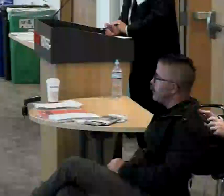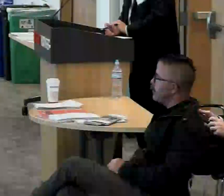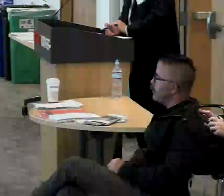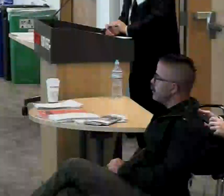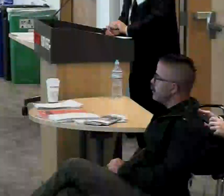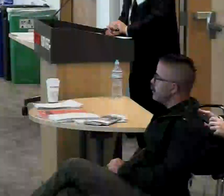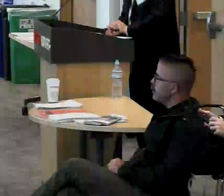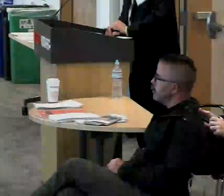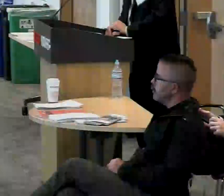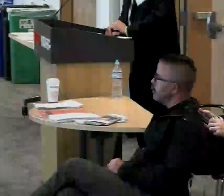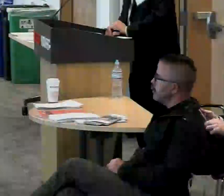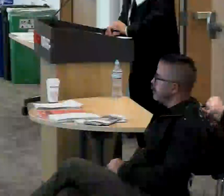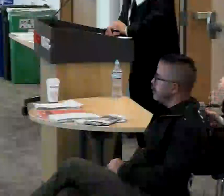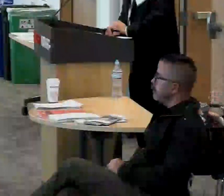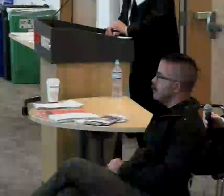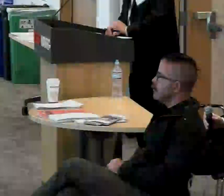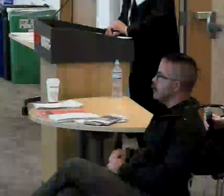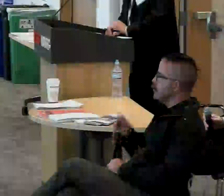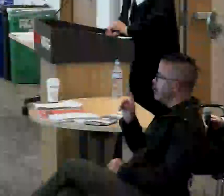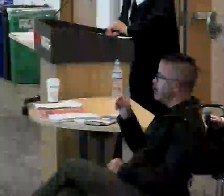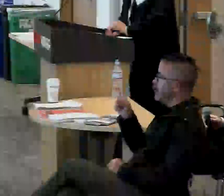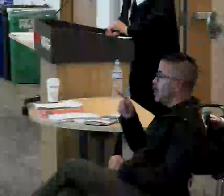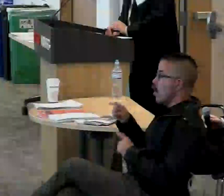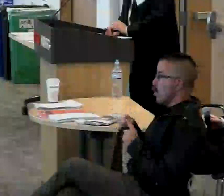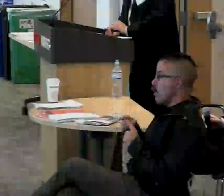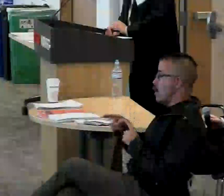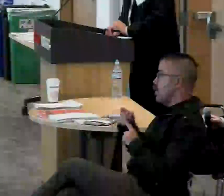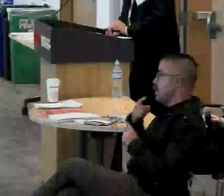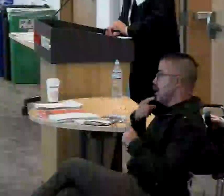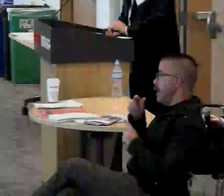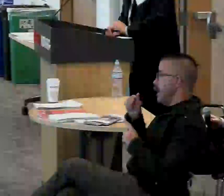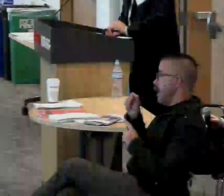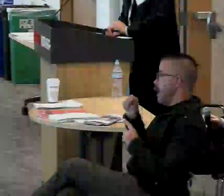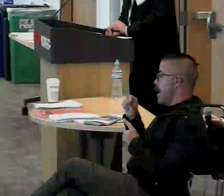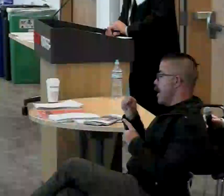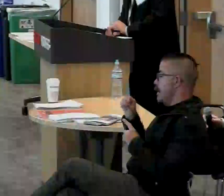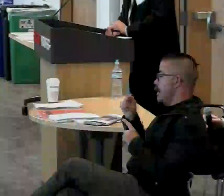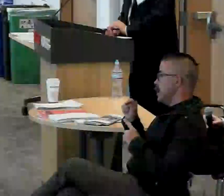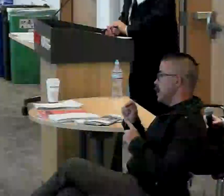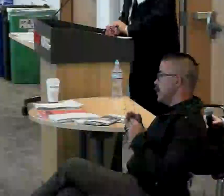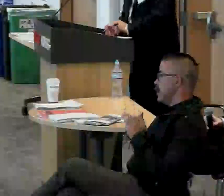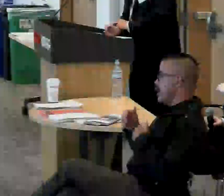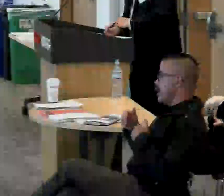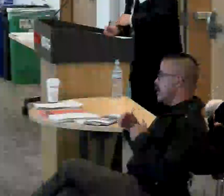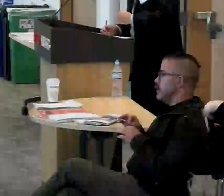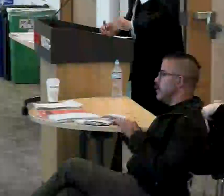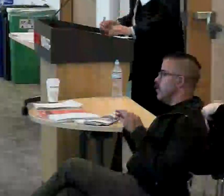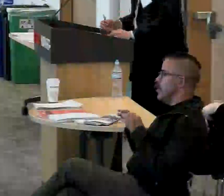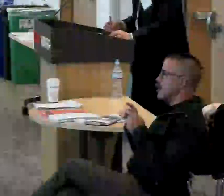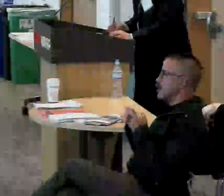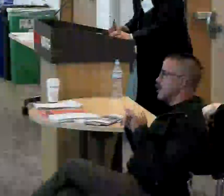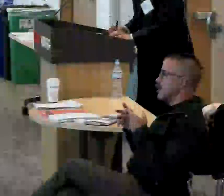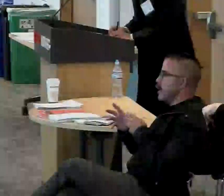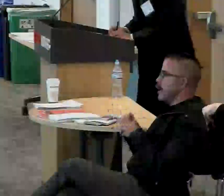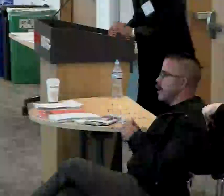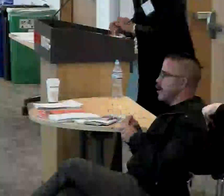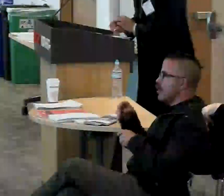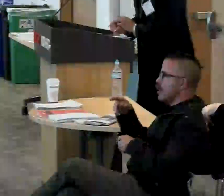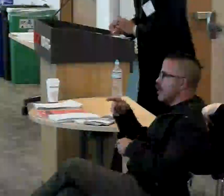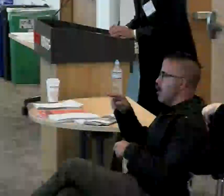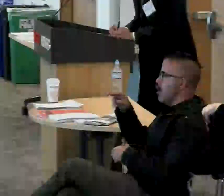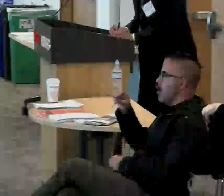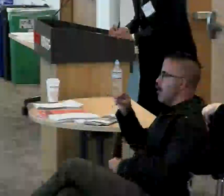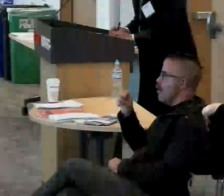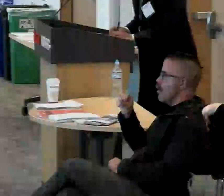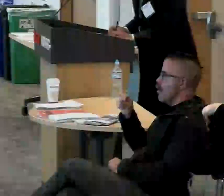I think when you talk about asset building, it's important to include Prosperity Now, formerly CFED. I know that I didn't see anyone from the list who'd